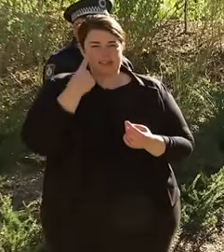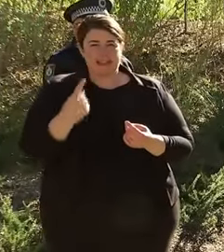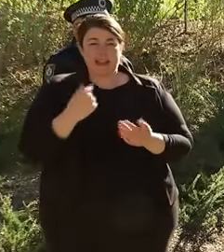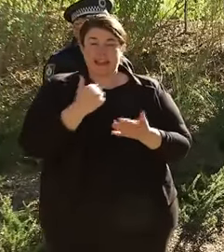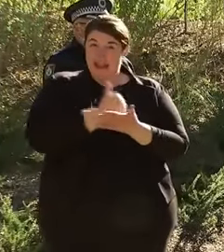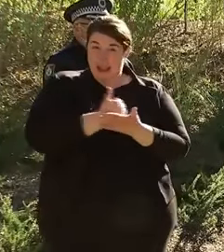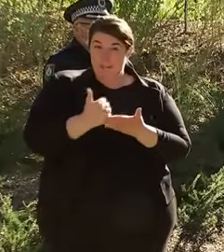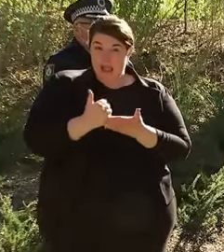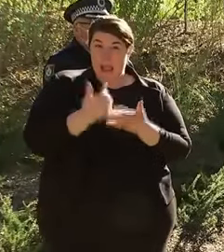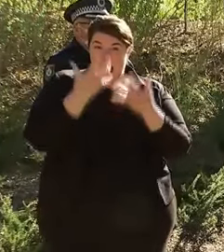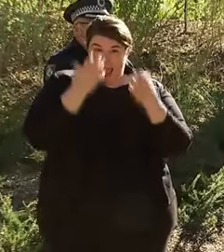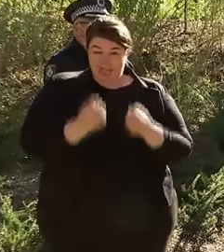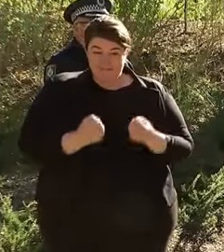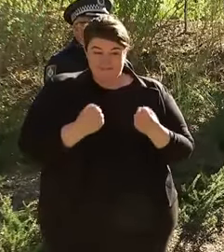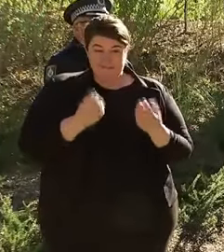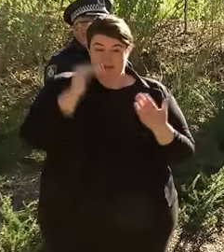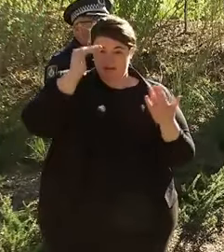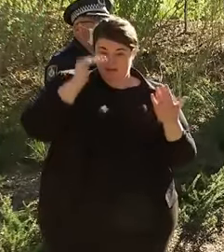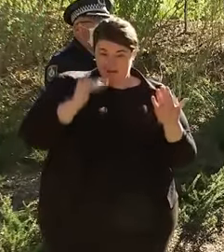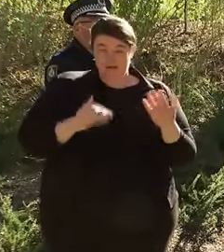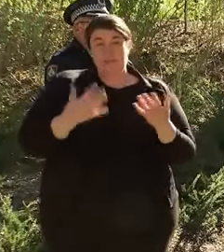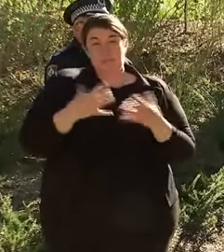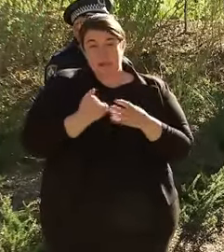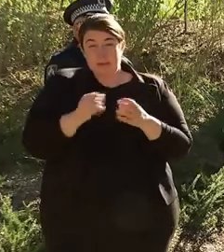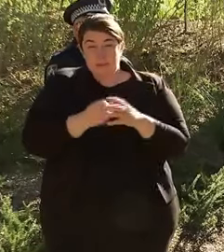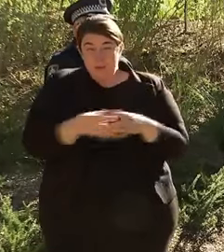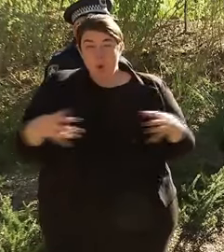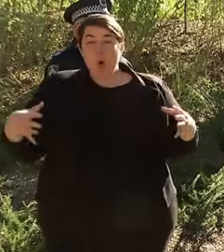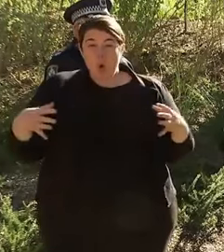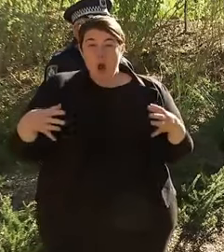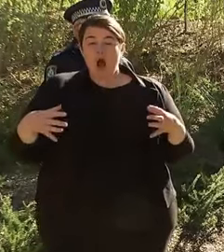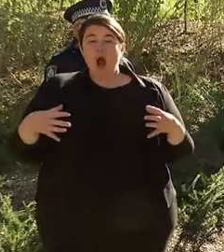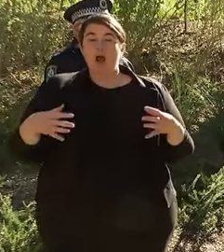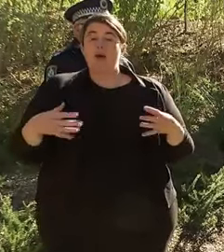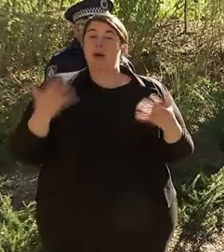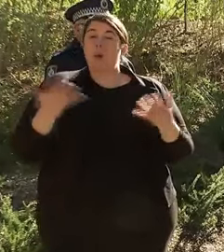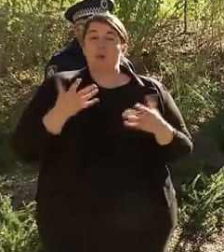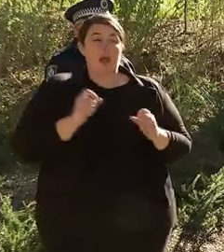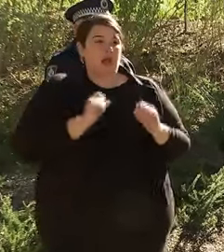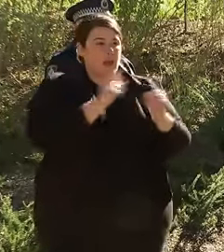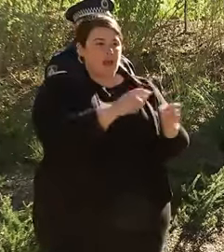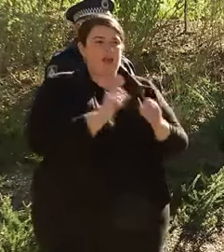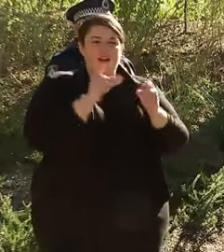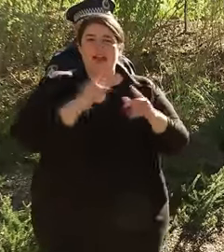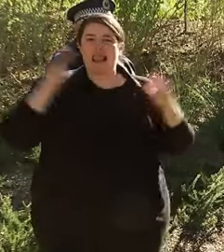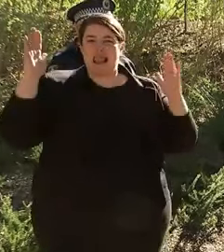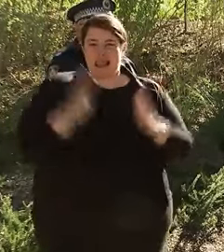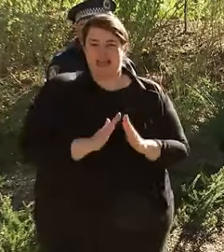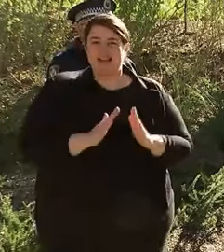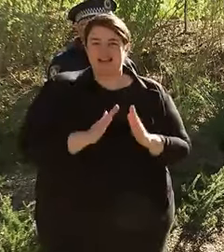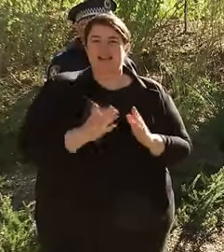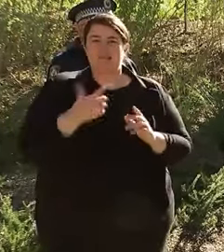reporting cases, and as I said, because of the infectious nature of this, we are expecting those household transmissions